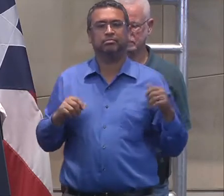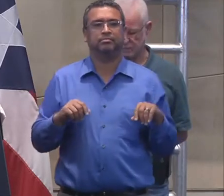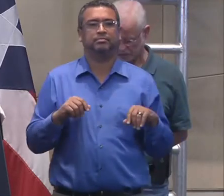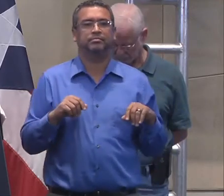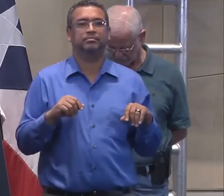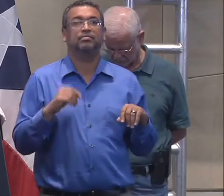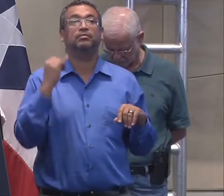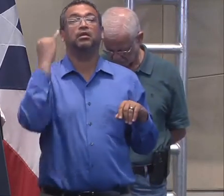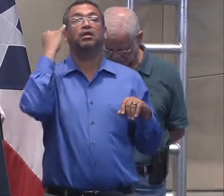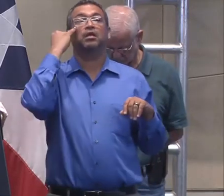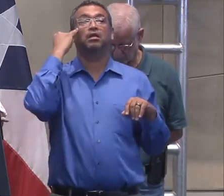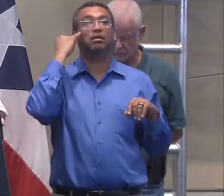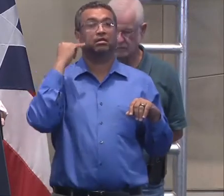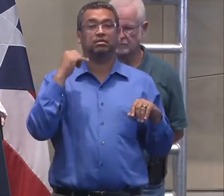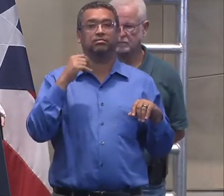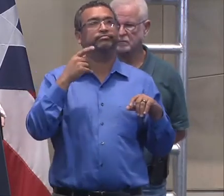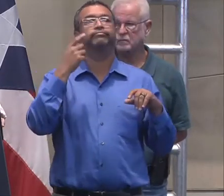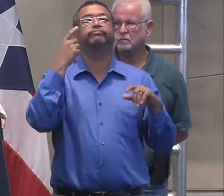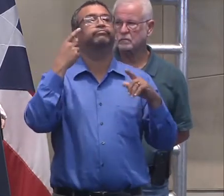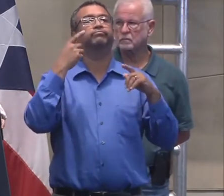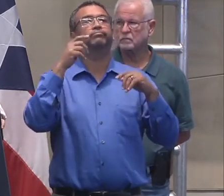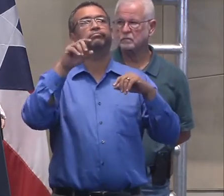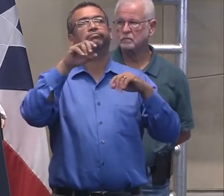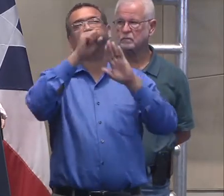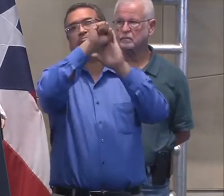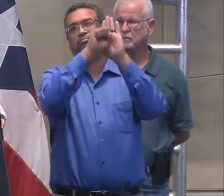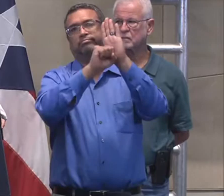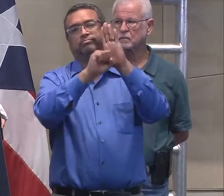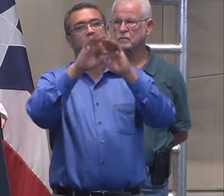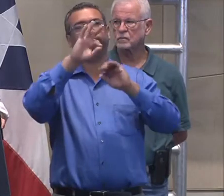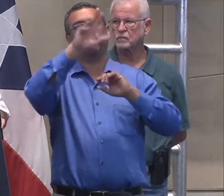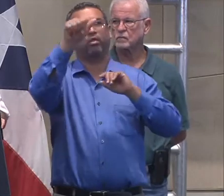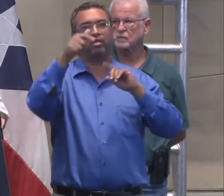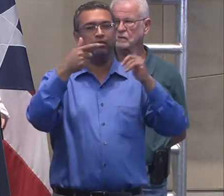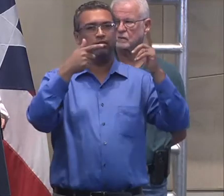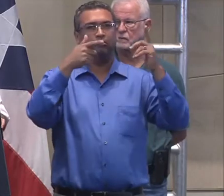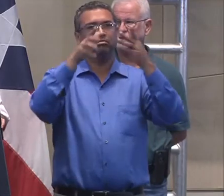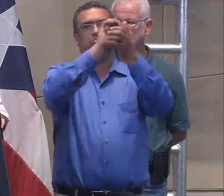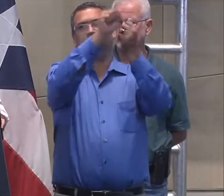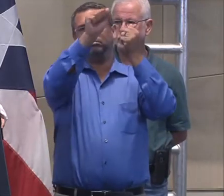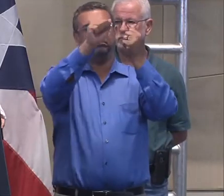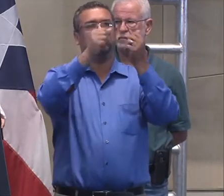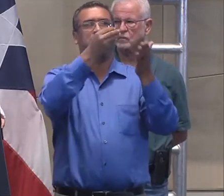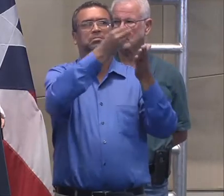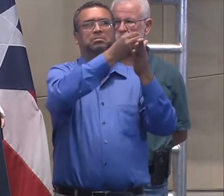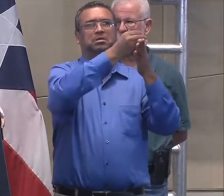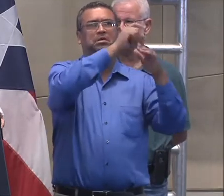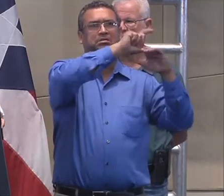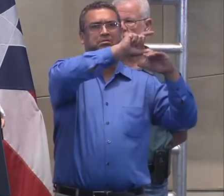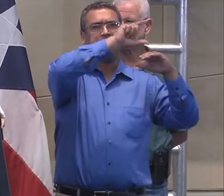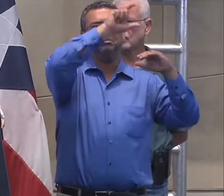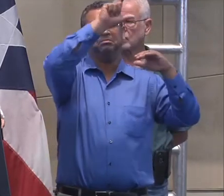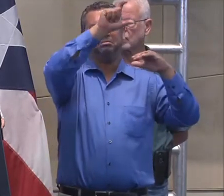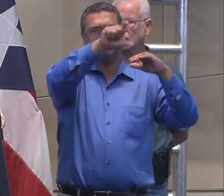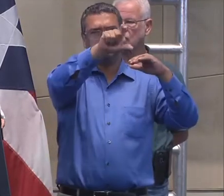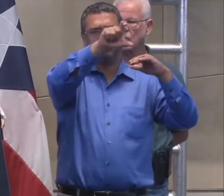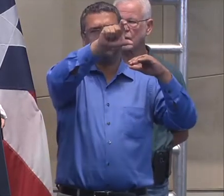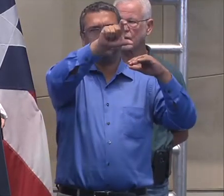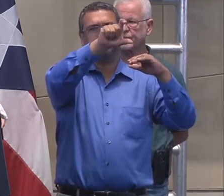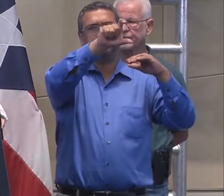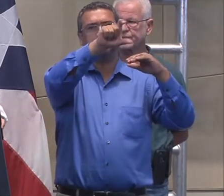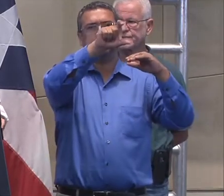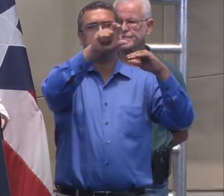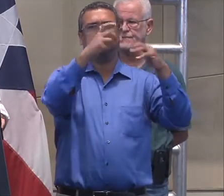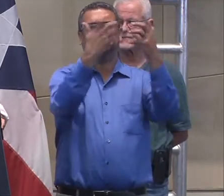was x damage in, in, uh, in Florida and the funding levels were, were Y, um,